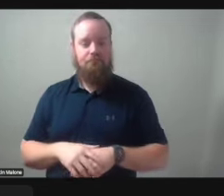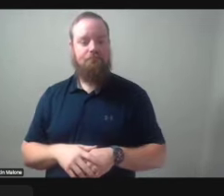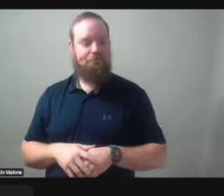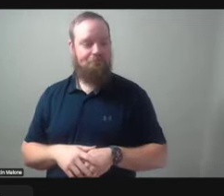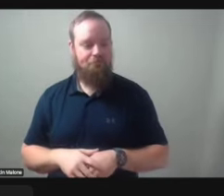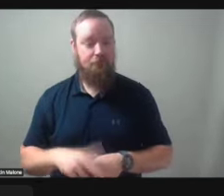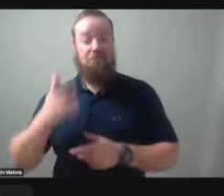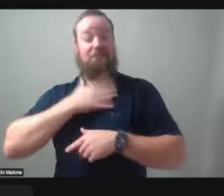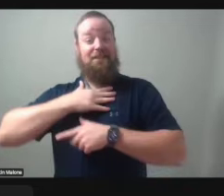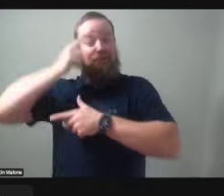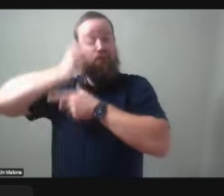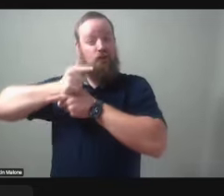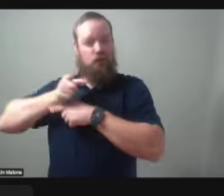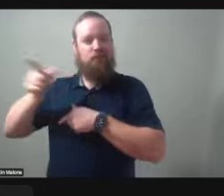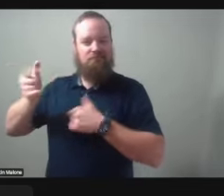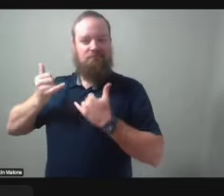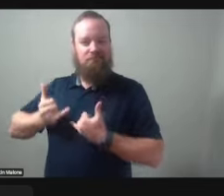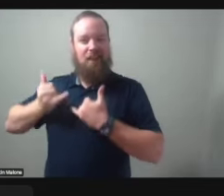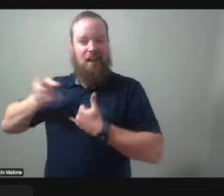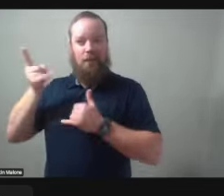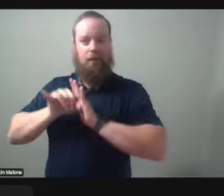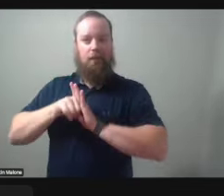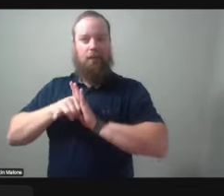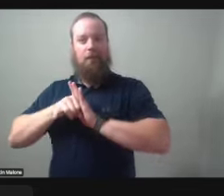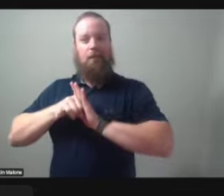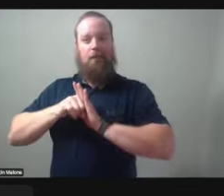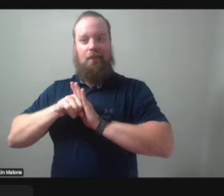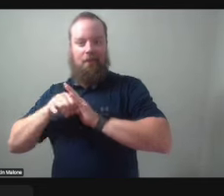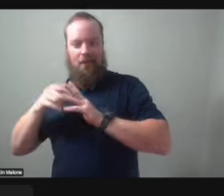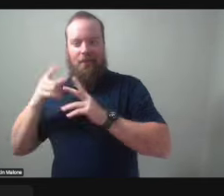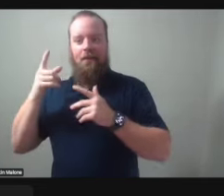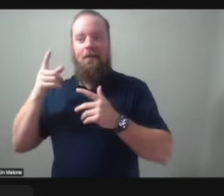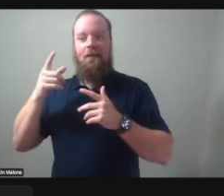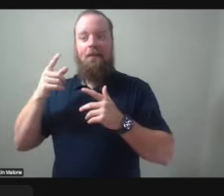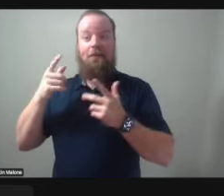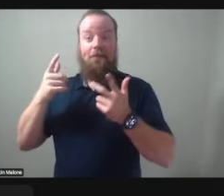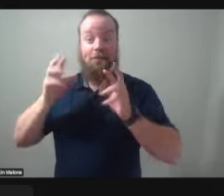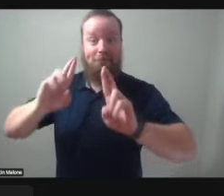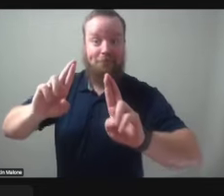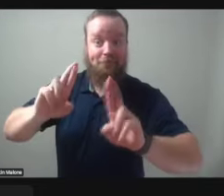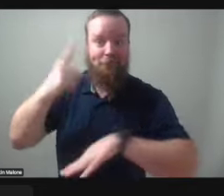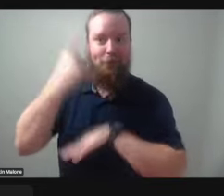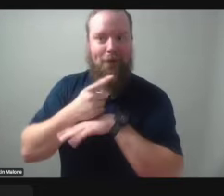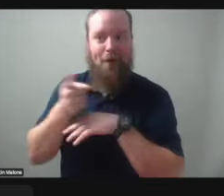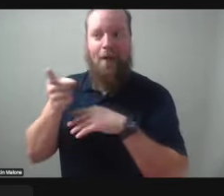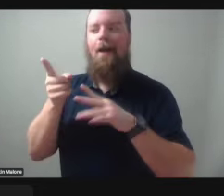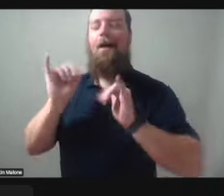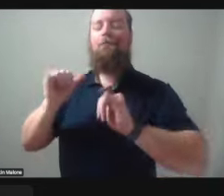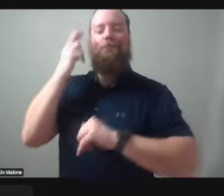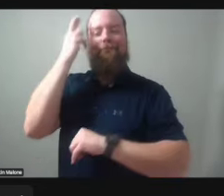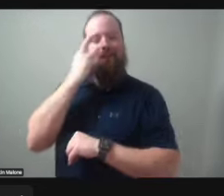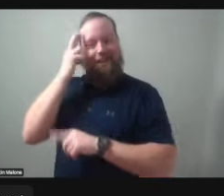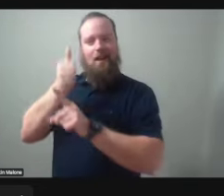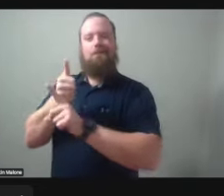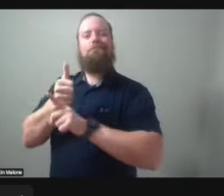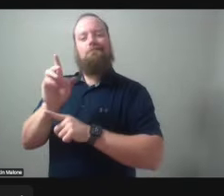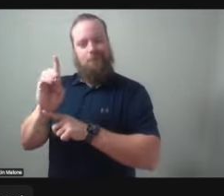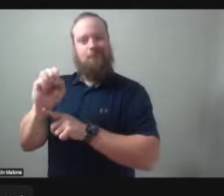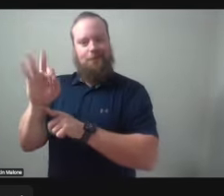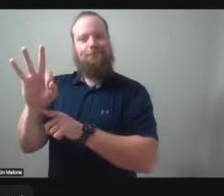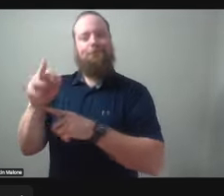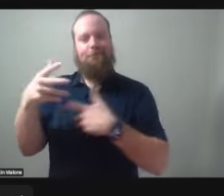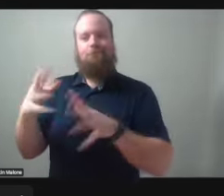I was having an identity crisis, and it wasn't until that moment in time when I had that culture shock that I finally developed my identity. And